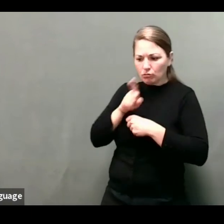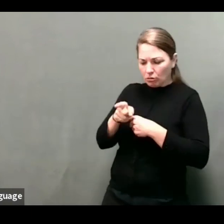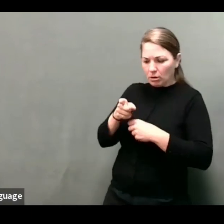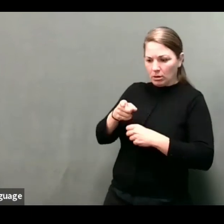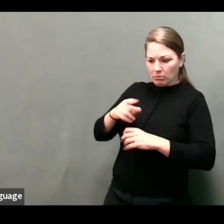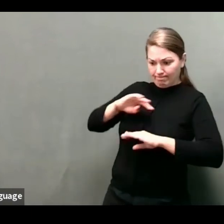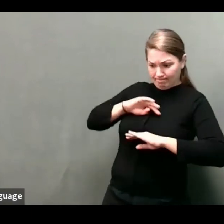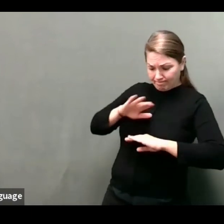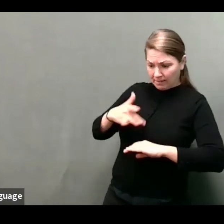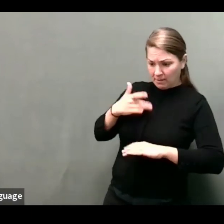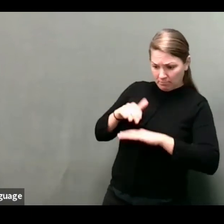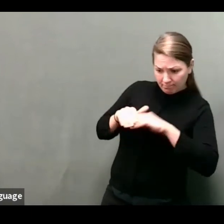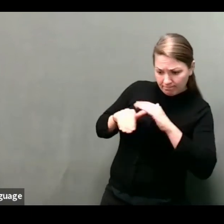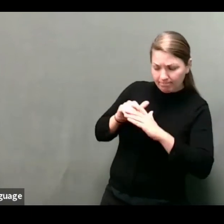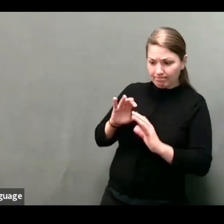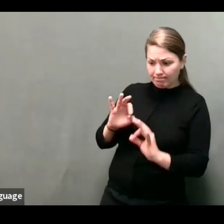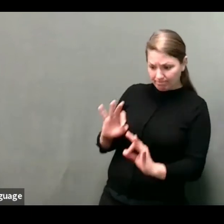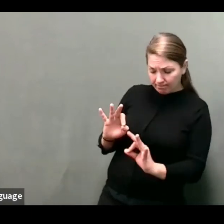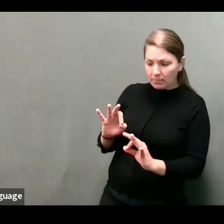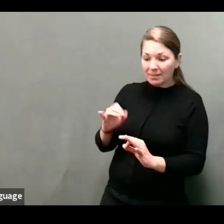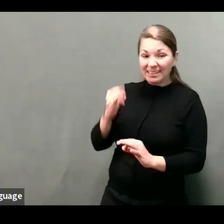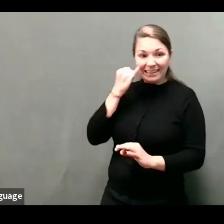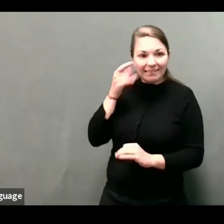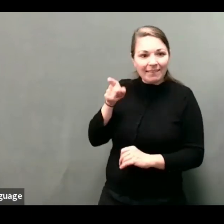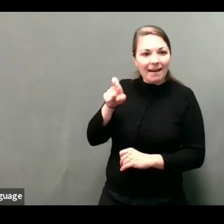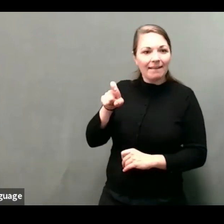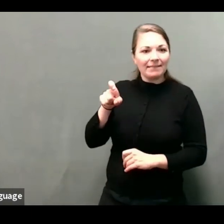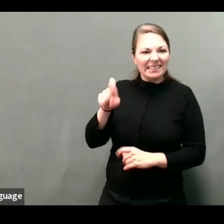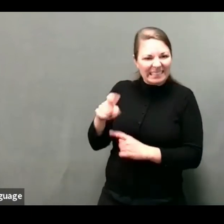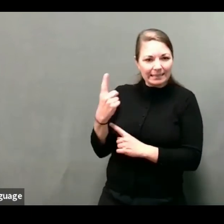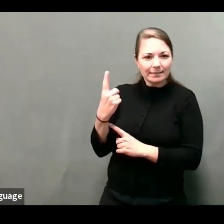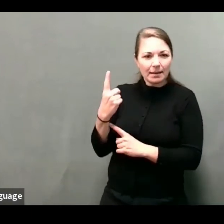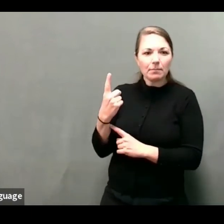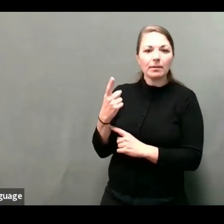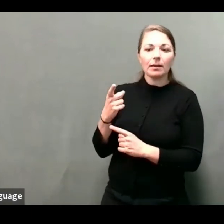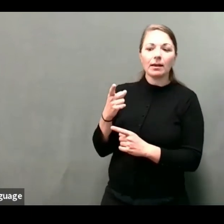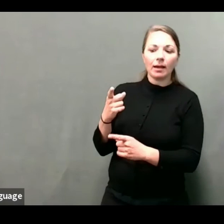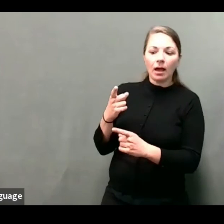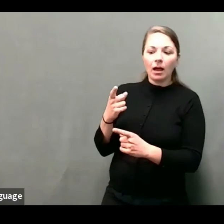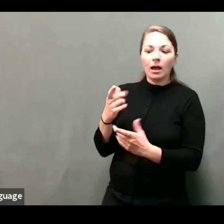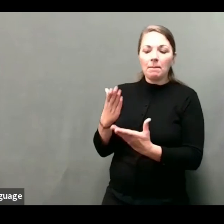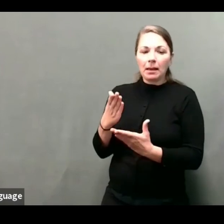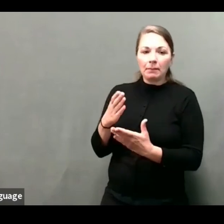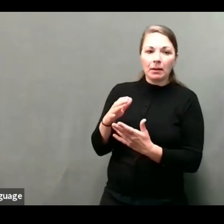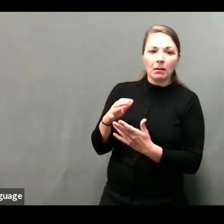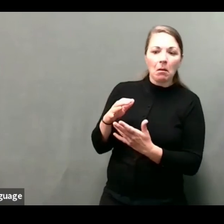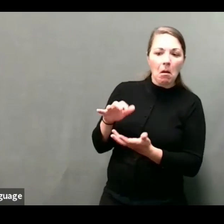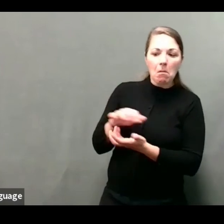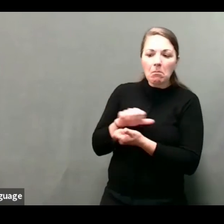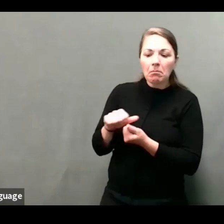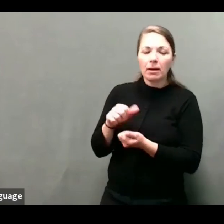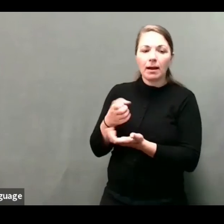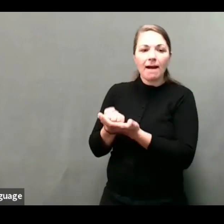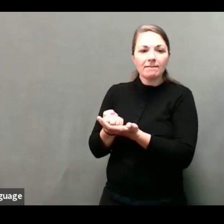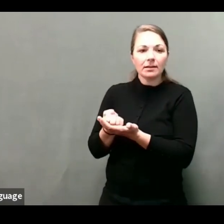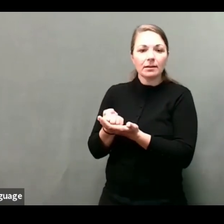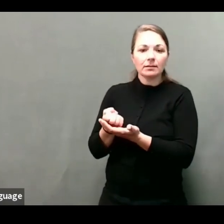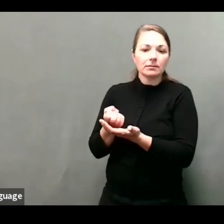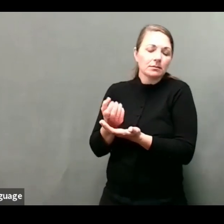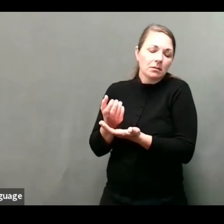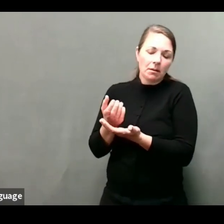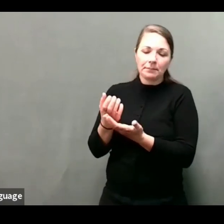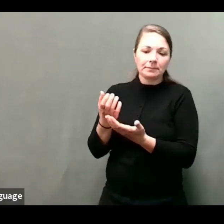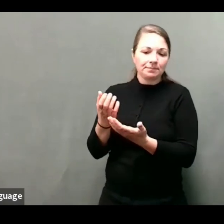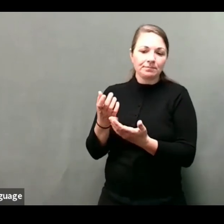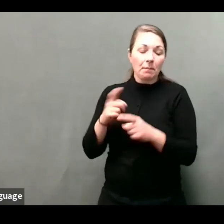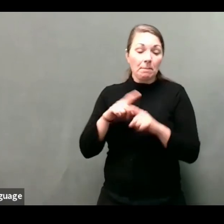met. And if that means that they have a need to do something that may contaminate physical evidence or destroy it, but they also